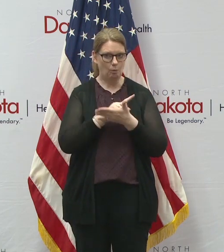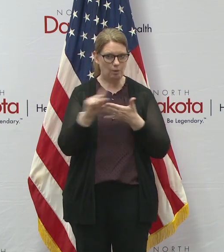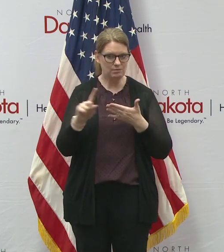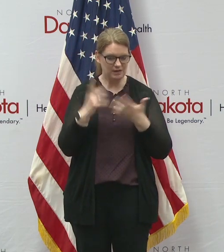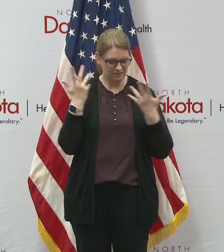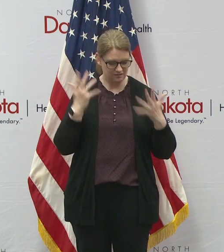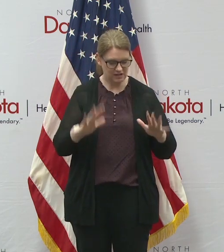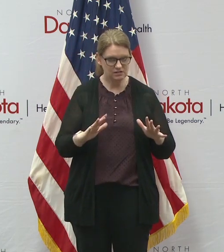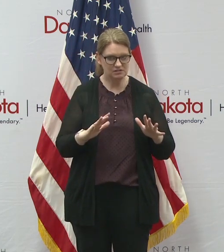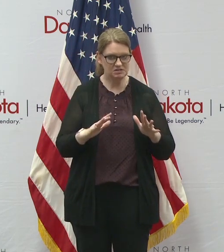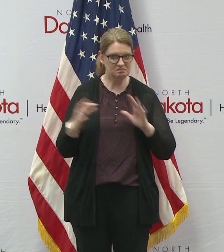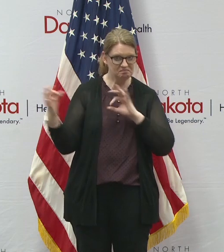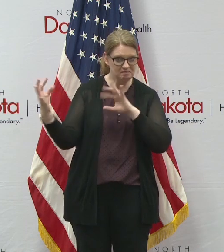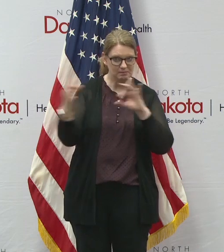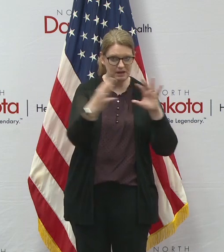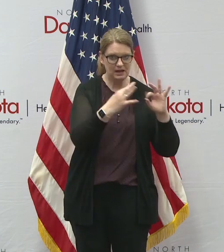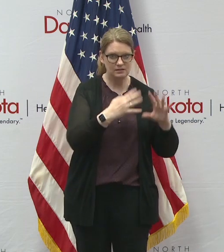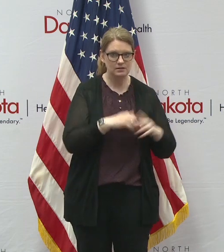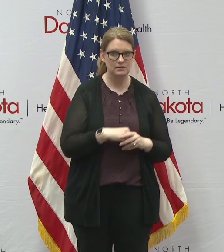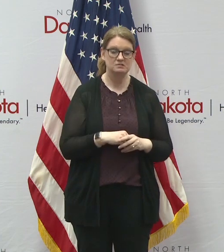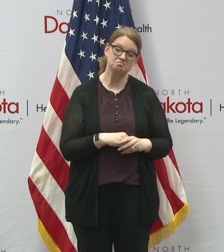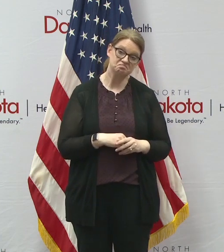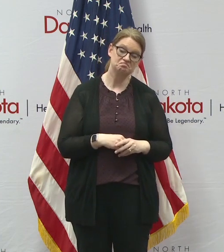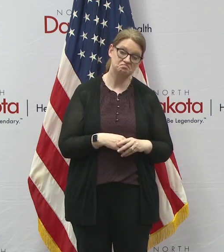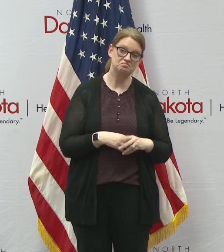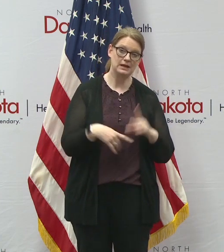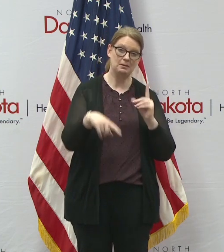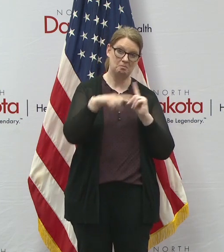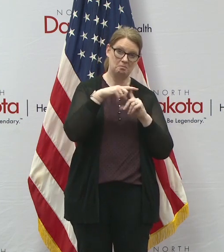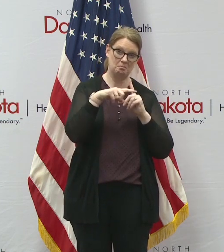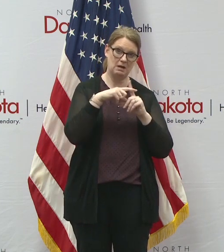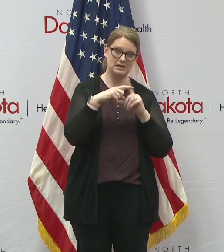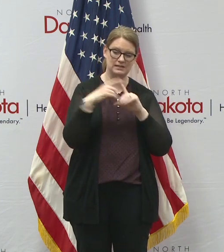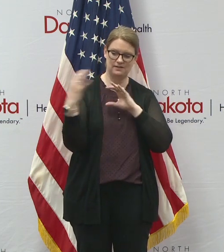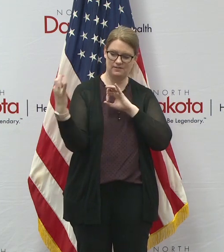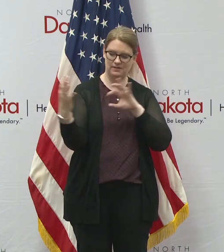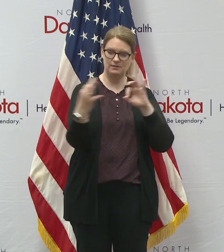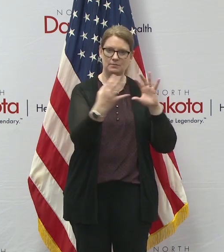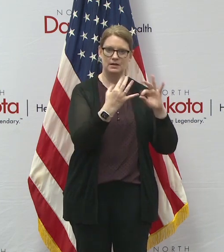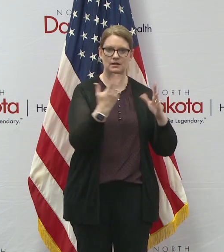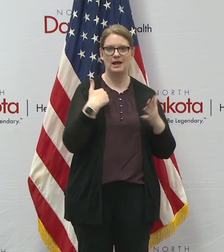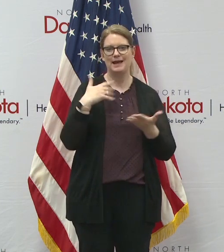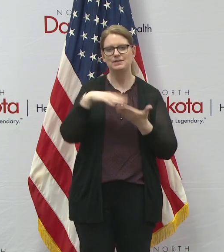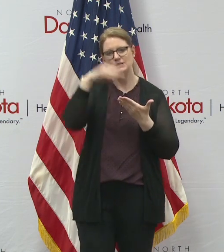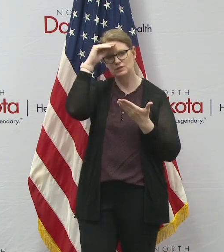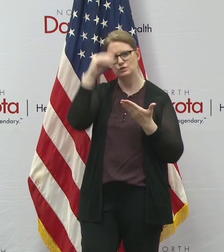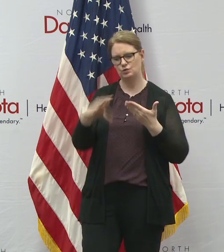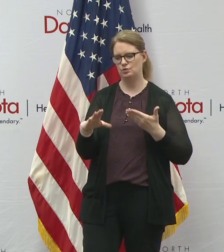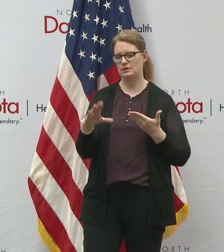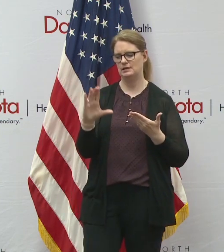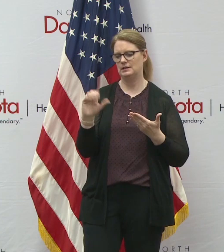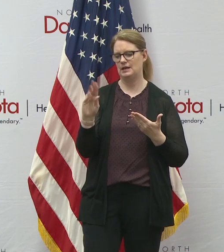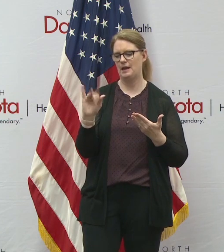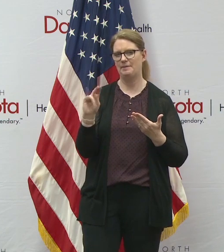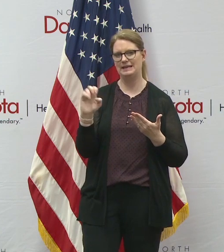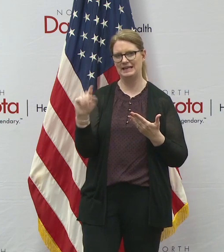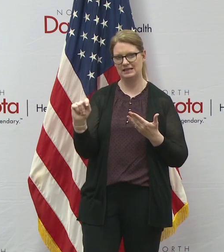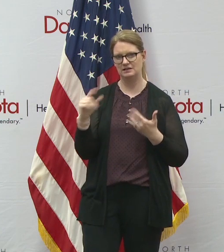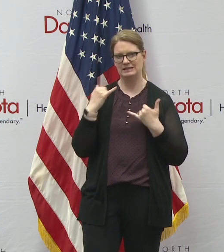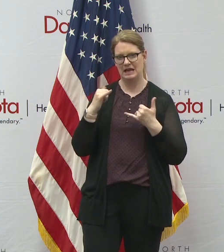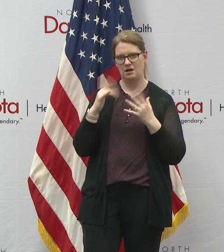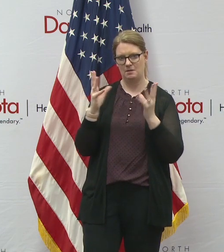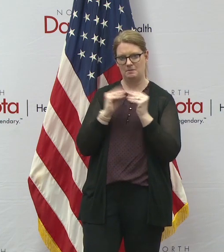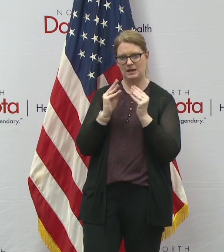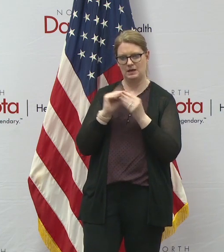how is it going? Actually, very positive feedback. As you all know, I have a student cabinet that I meet with, have now been meeting with weekly, as